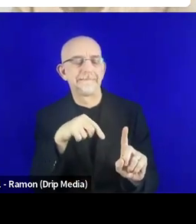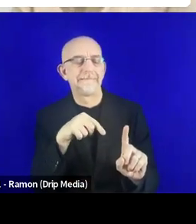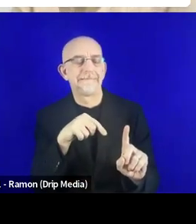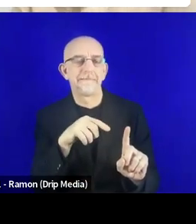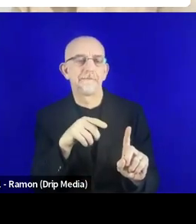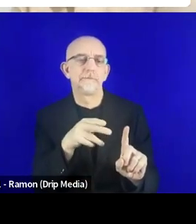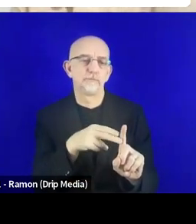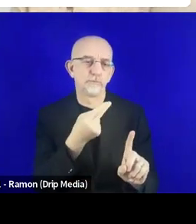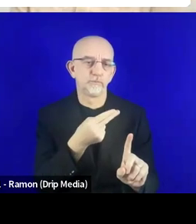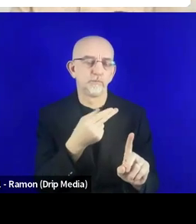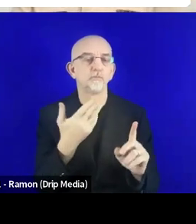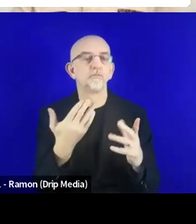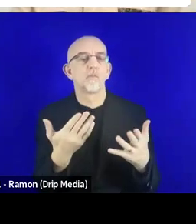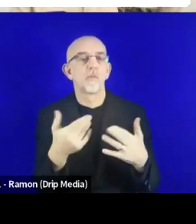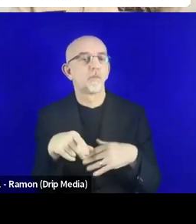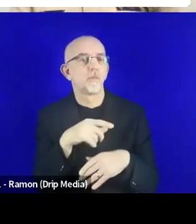has. Yep.